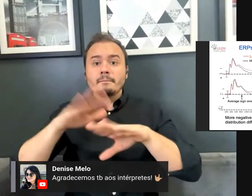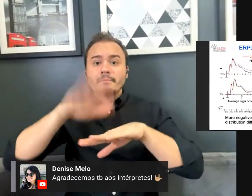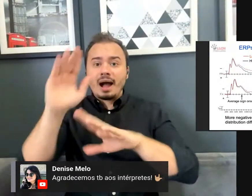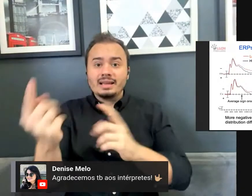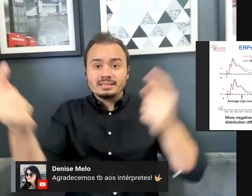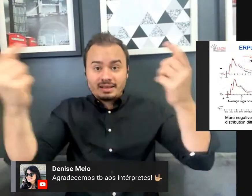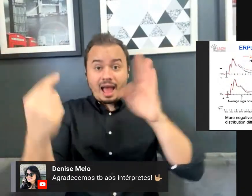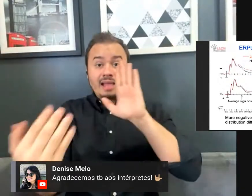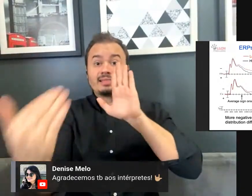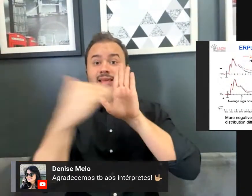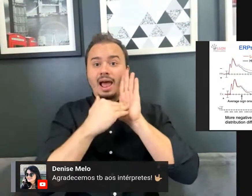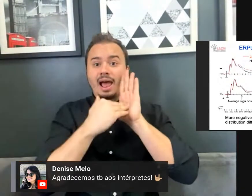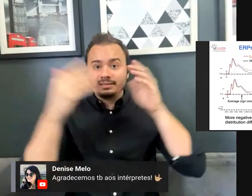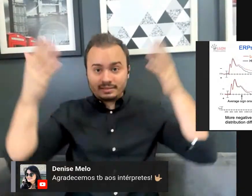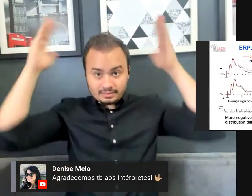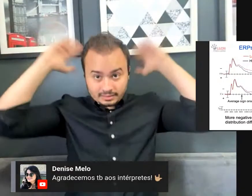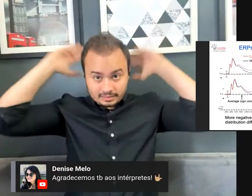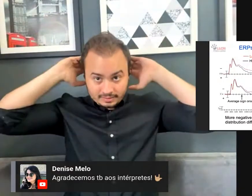different,